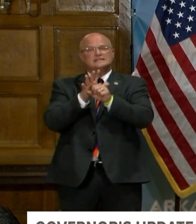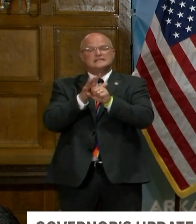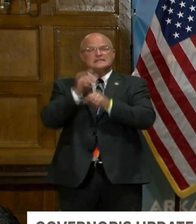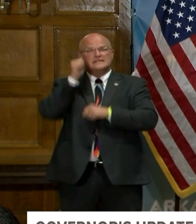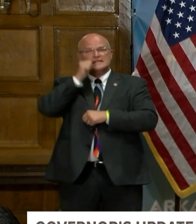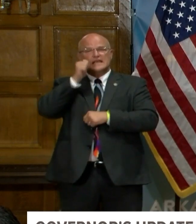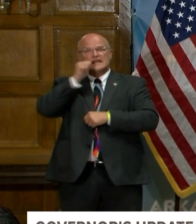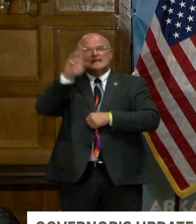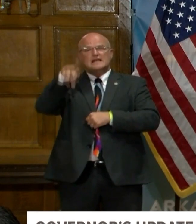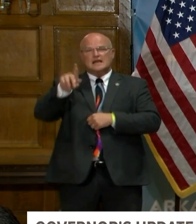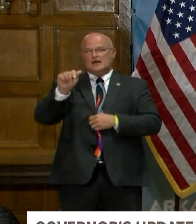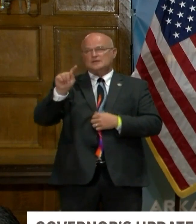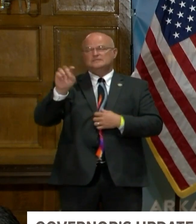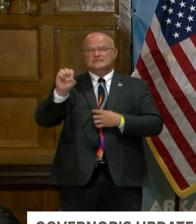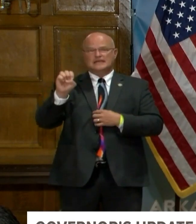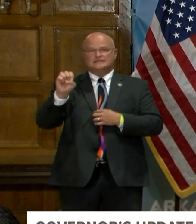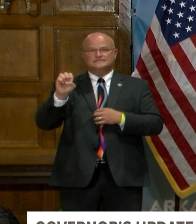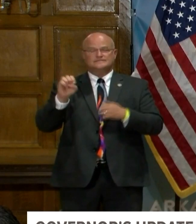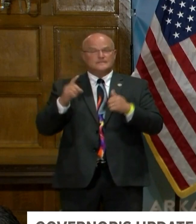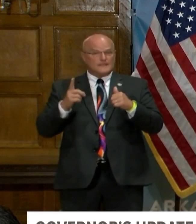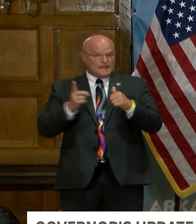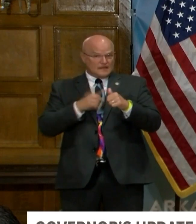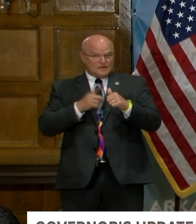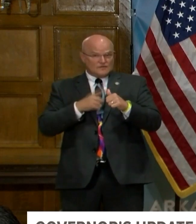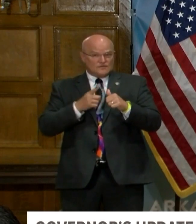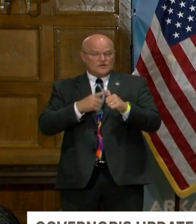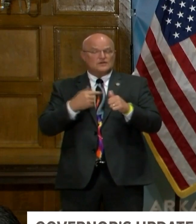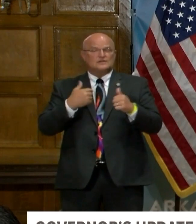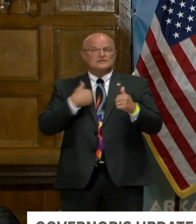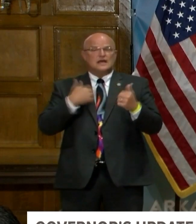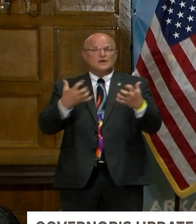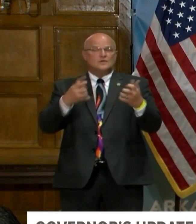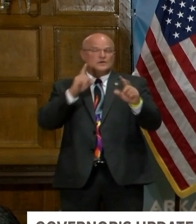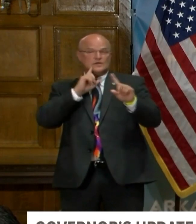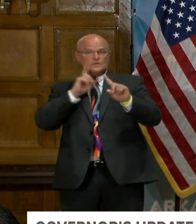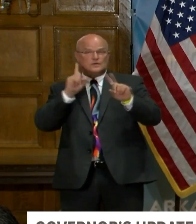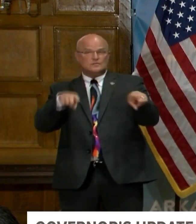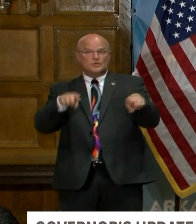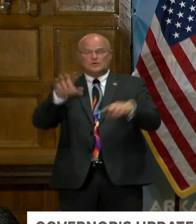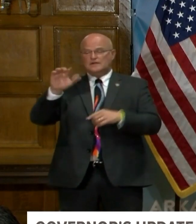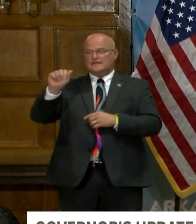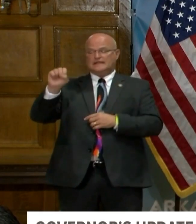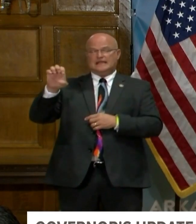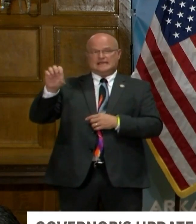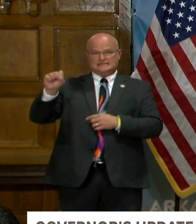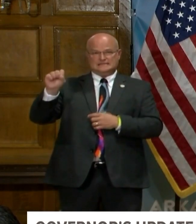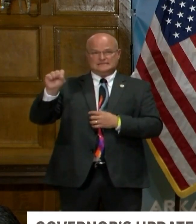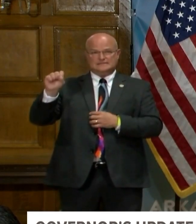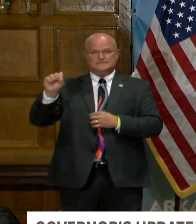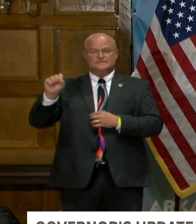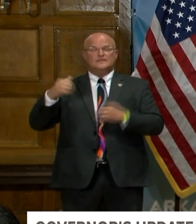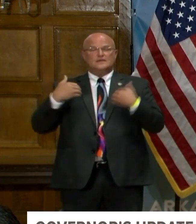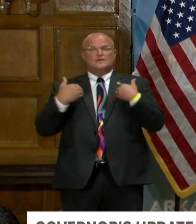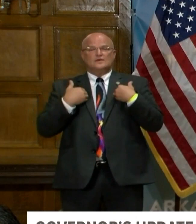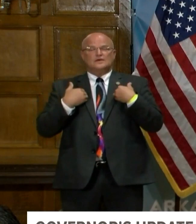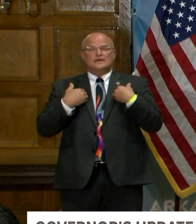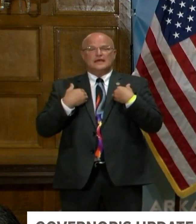daily update. First, I want to report the cases. There